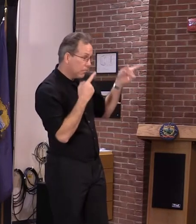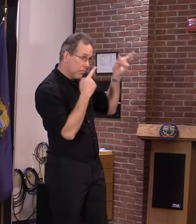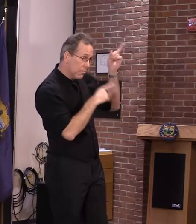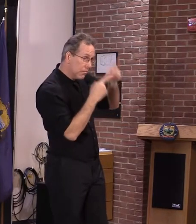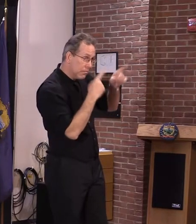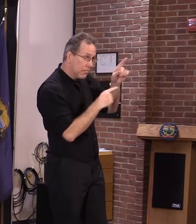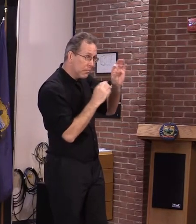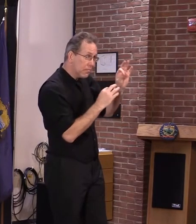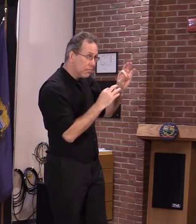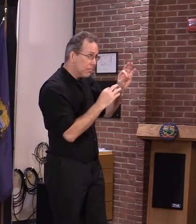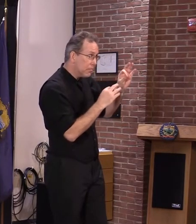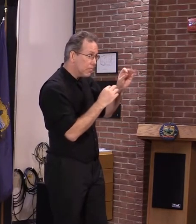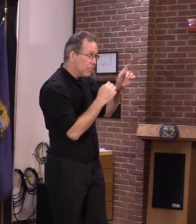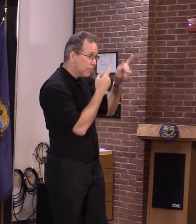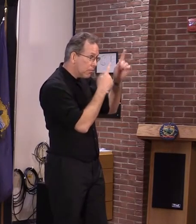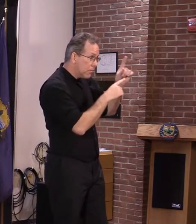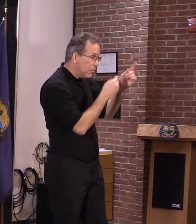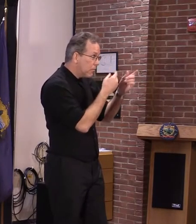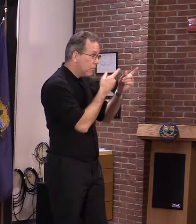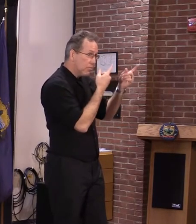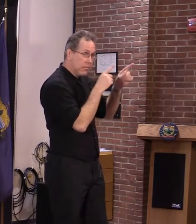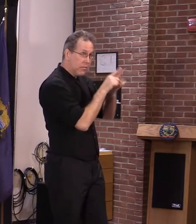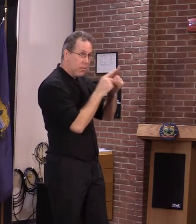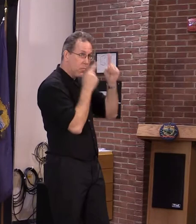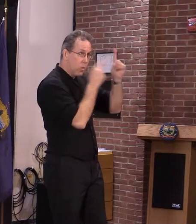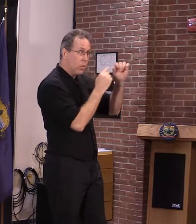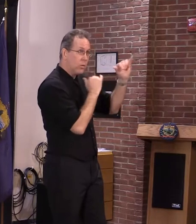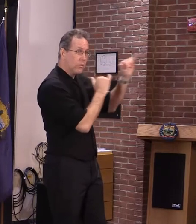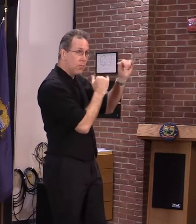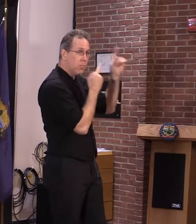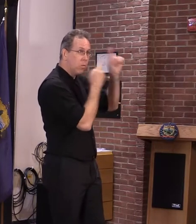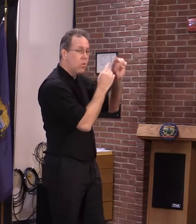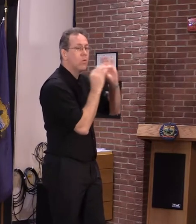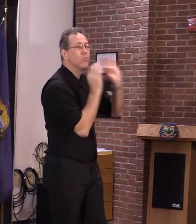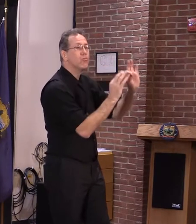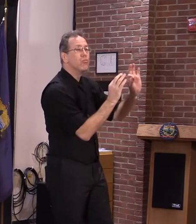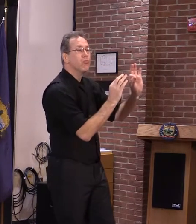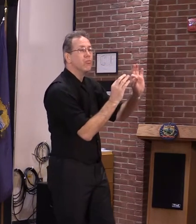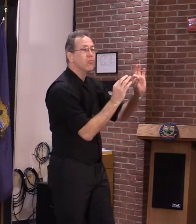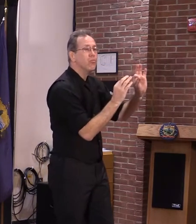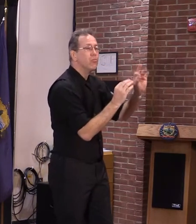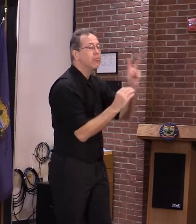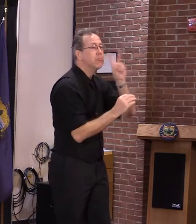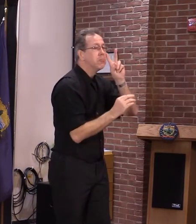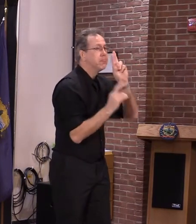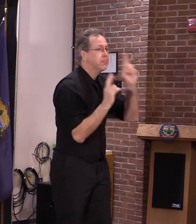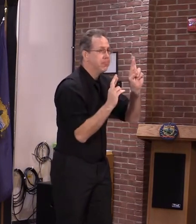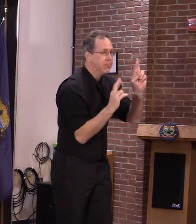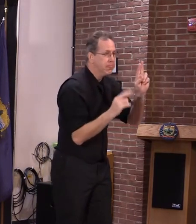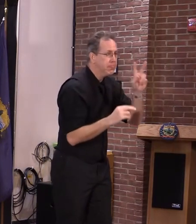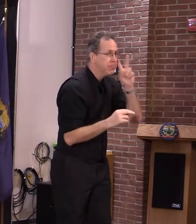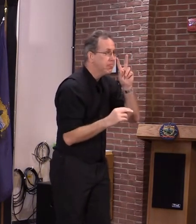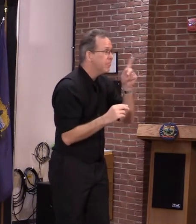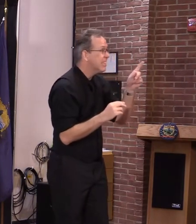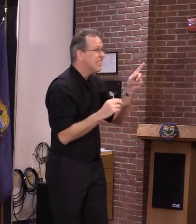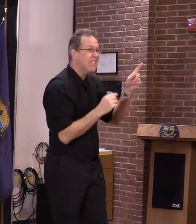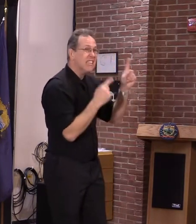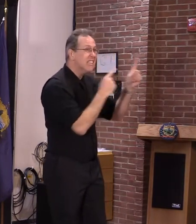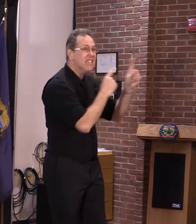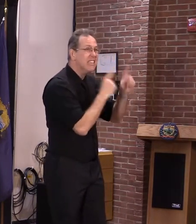they have the same interests at this point. So we'll see what we can do because this isn't going away after